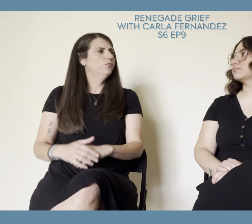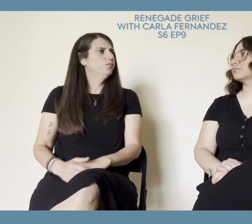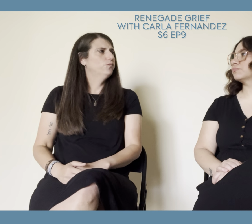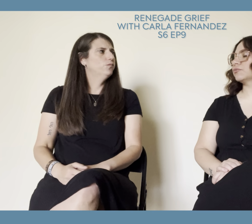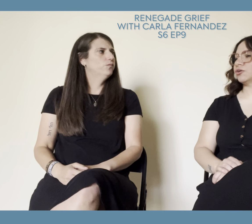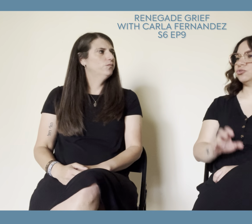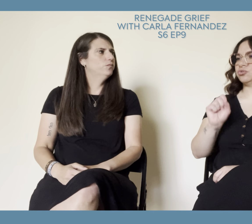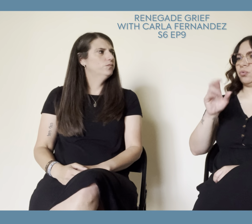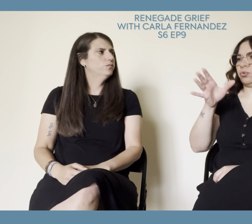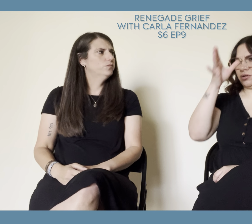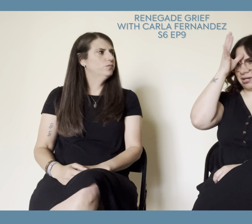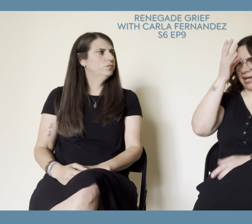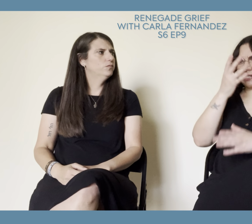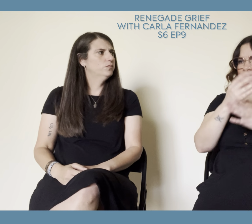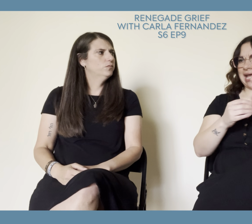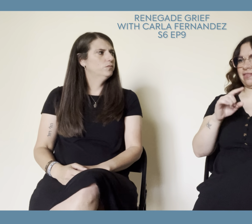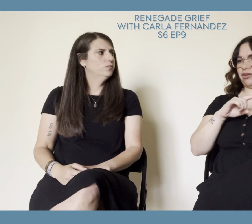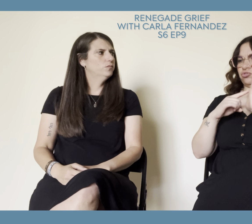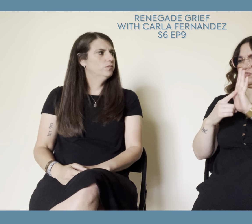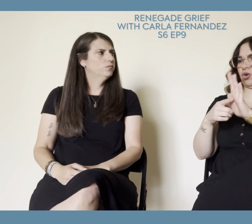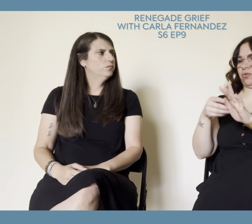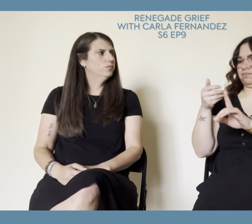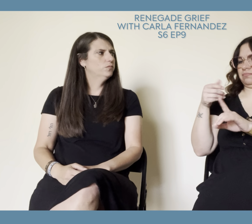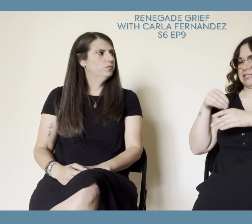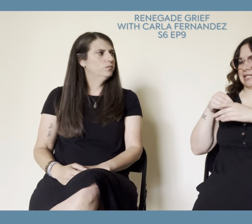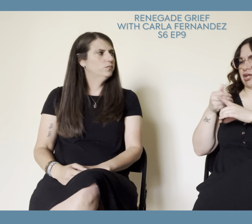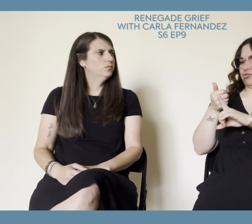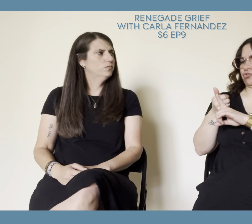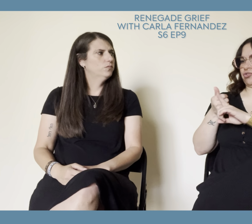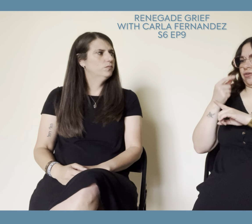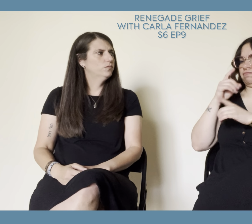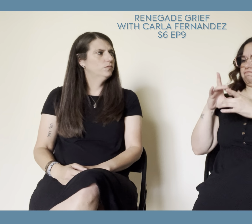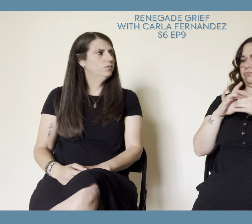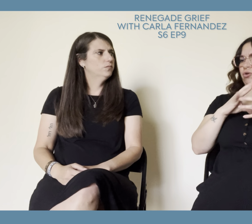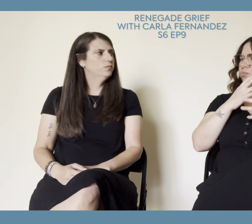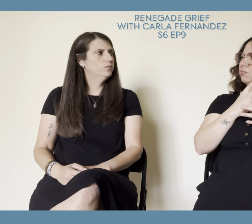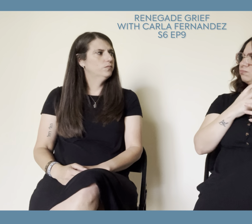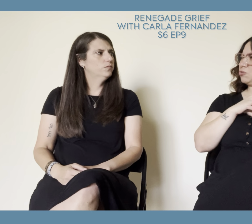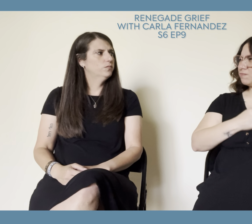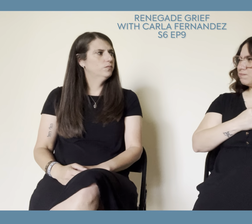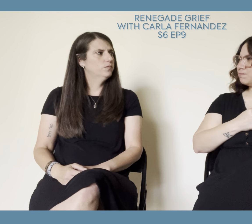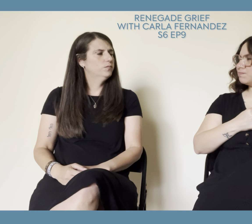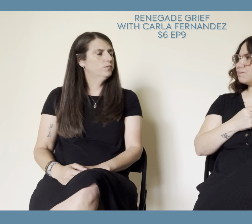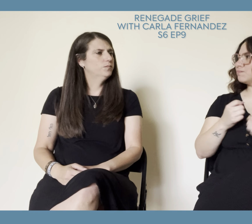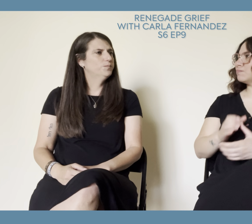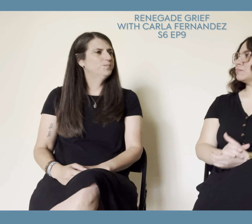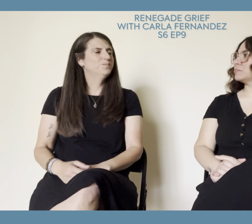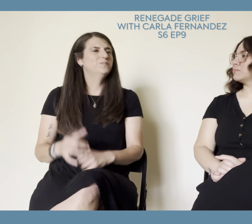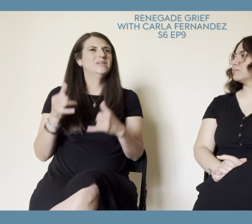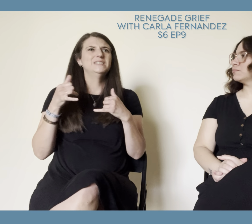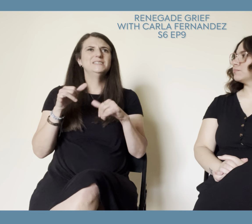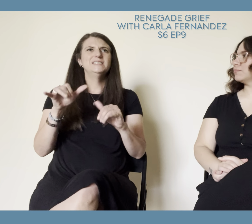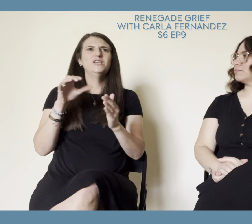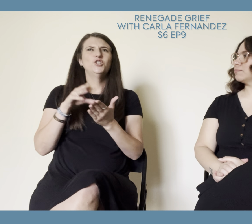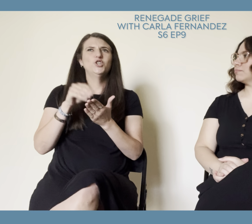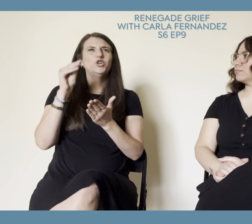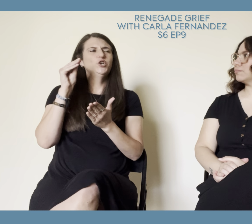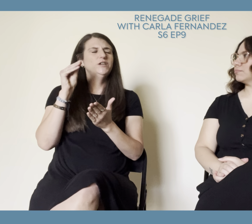dad reveal to you about yourself and about grief? I think I'm still learning the answer to that